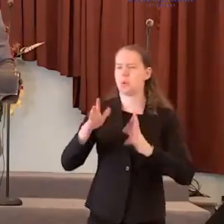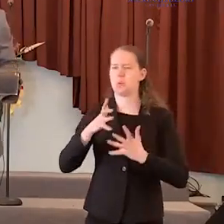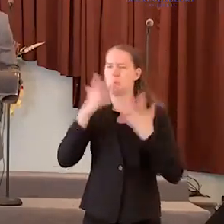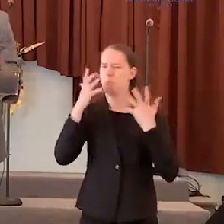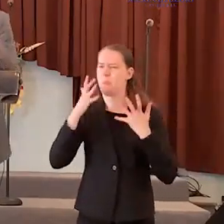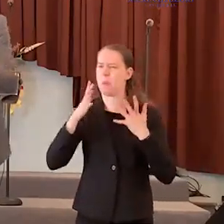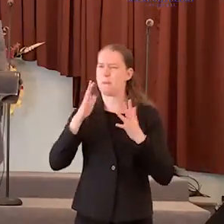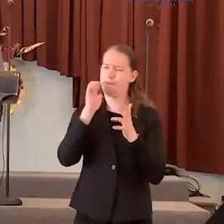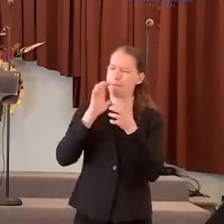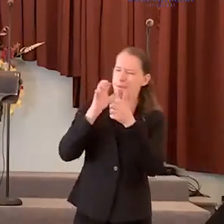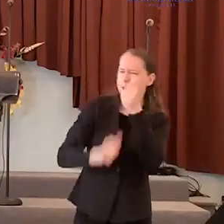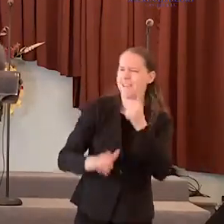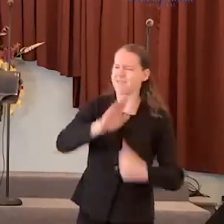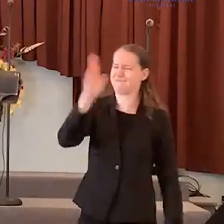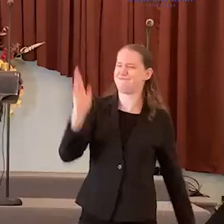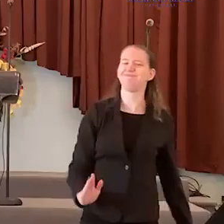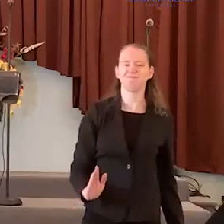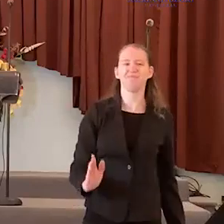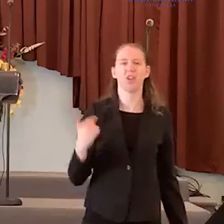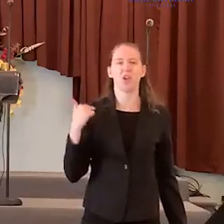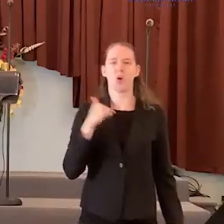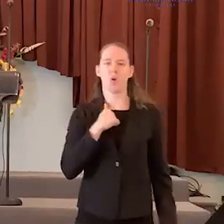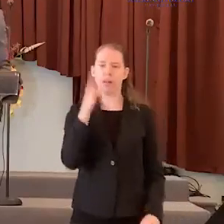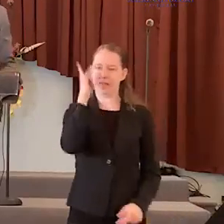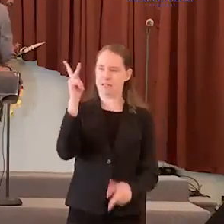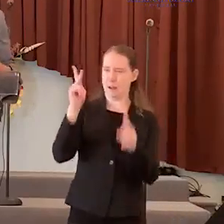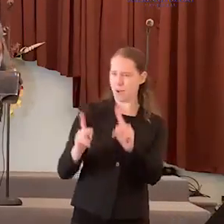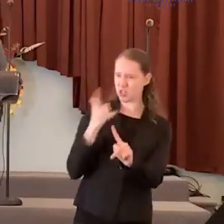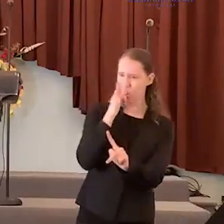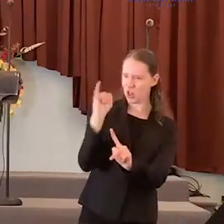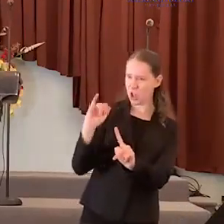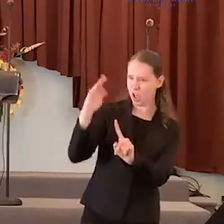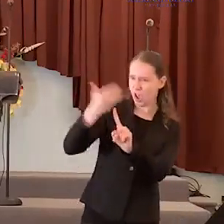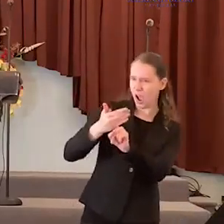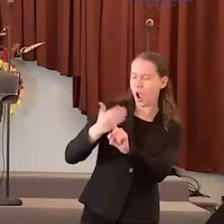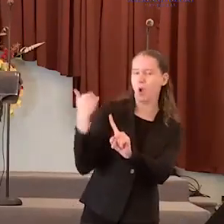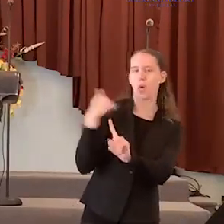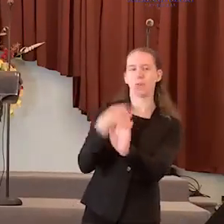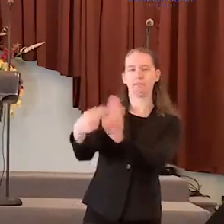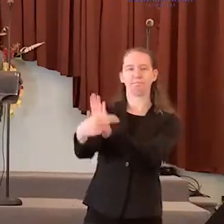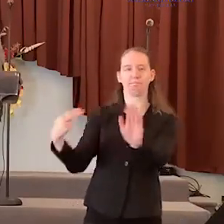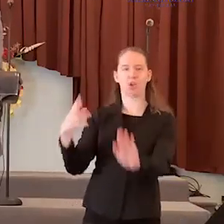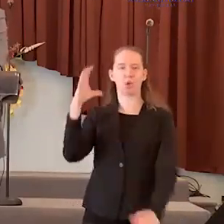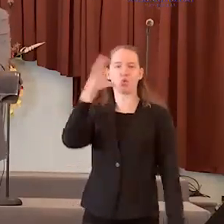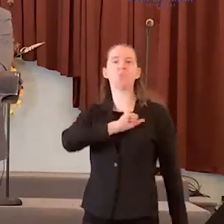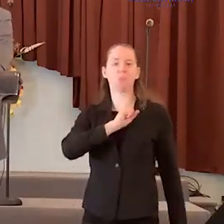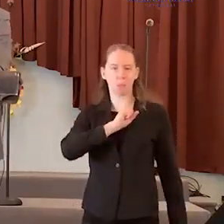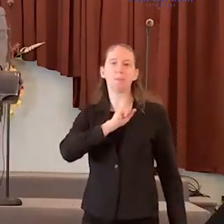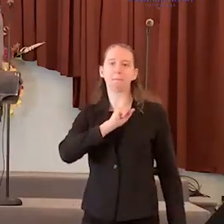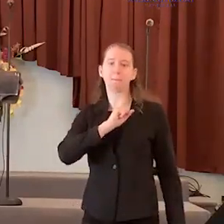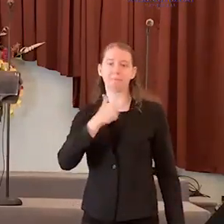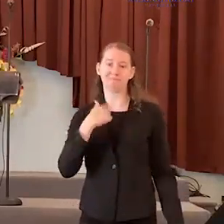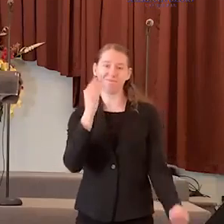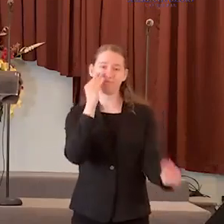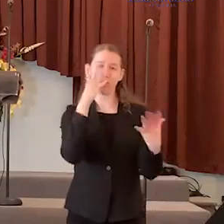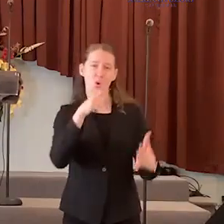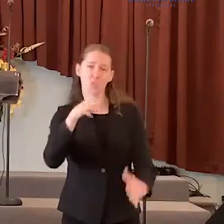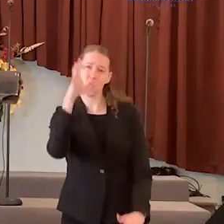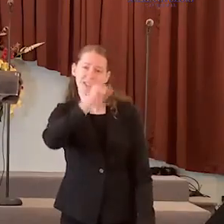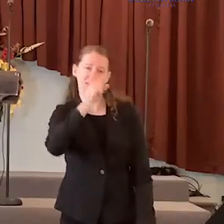dog. We assume and we guide those people from their outward appearance. But I want to tell somebody,